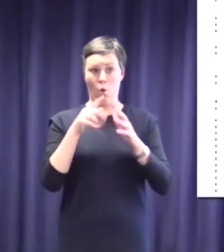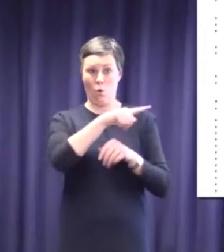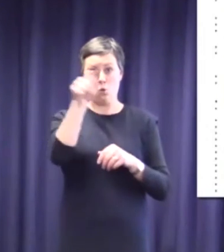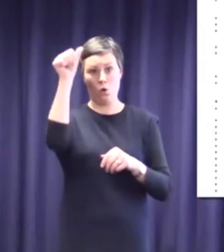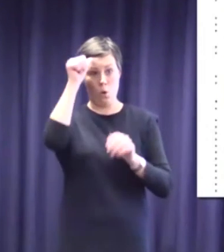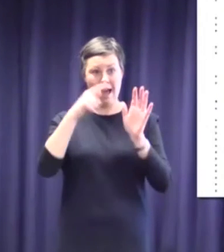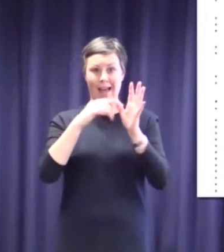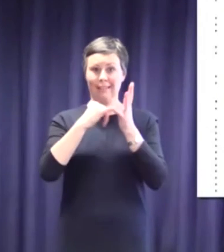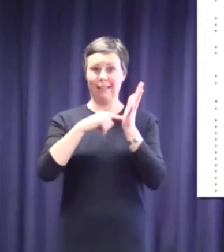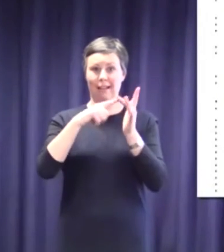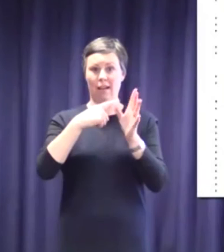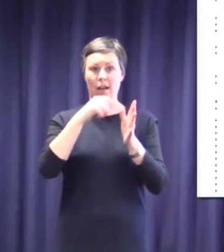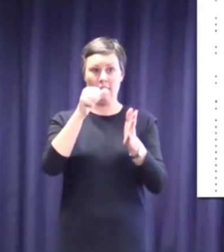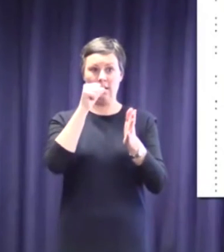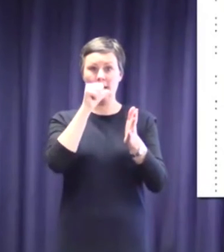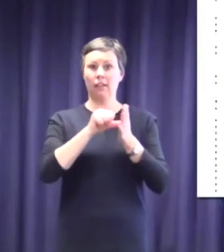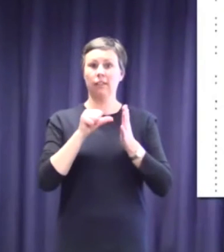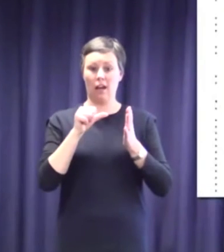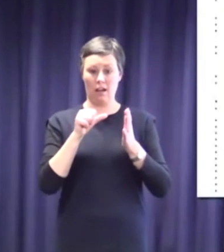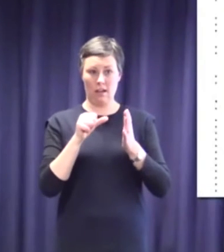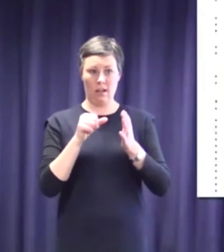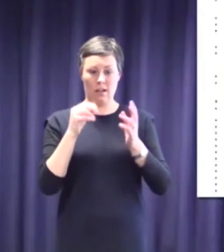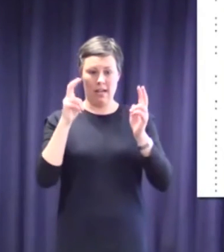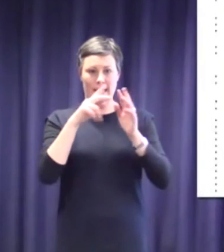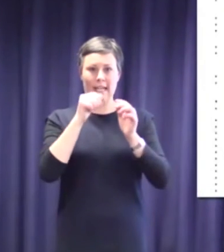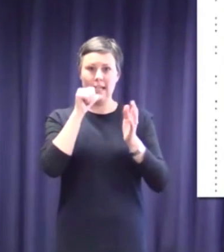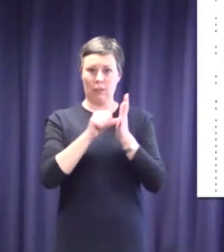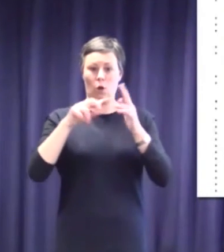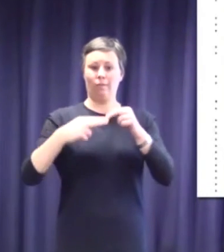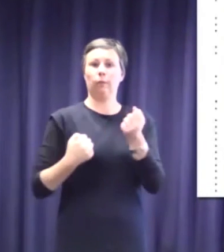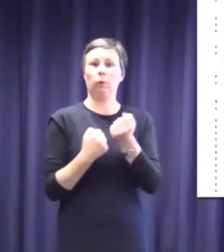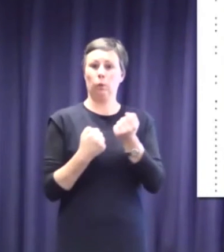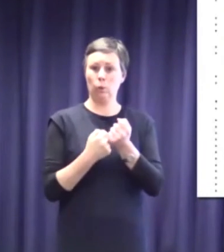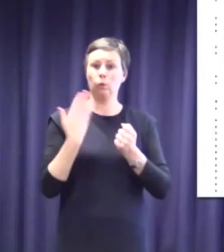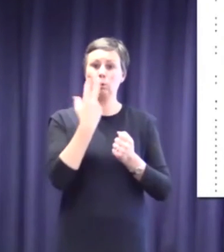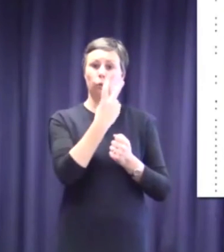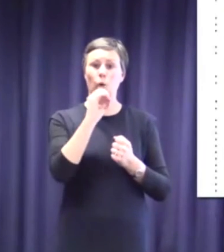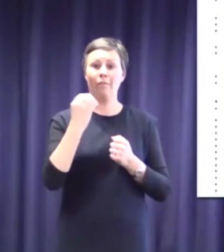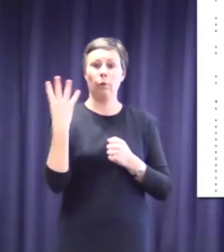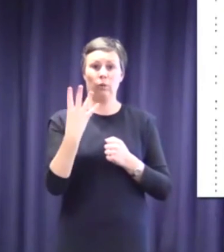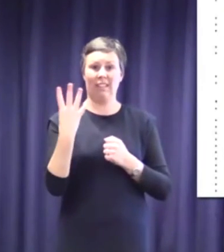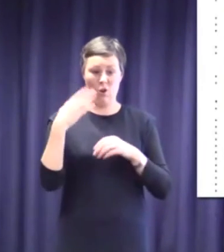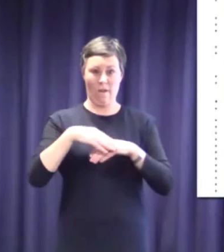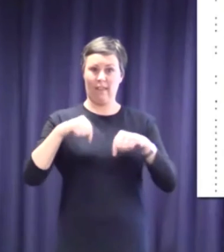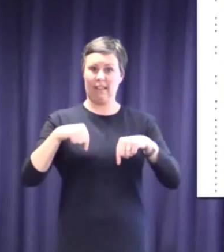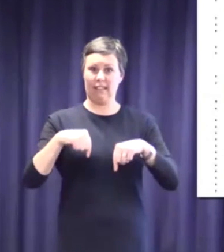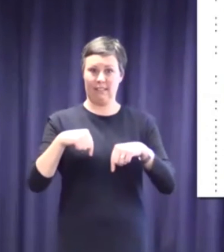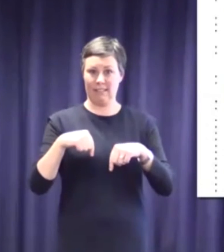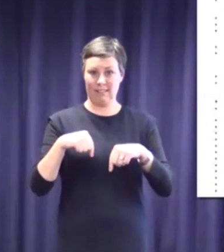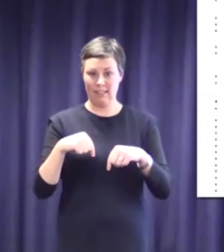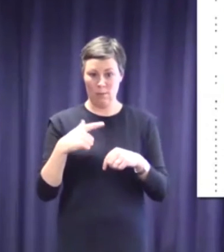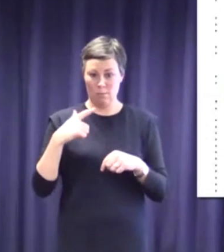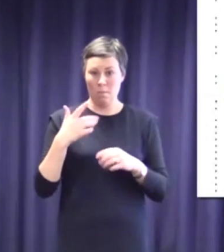actually wrote us a letter of support in 2014 over this issue. So it's not an issue that's been